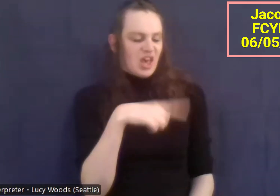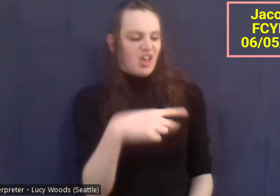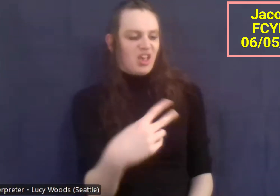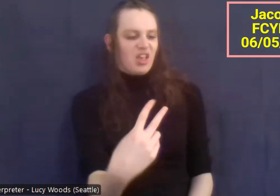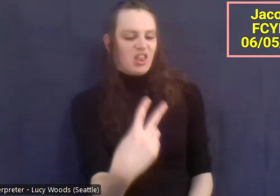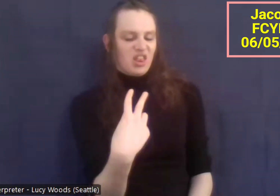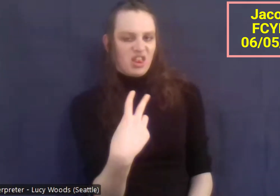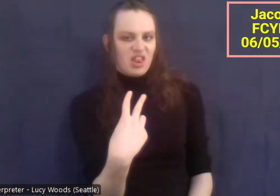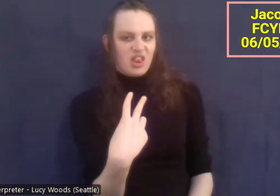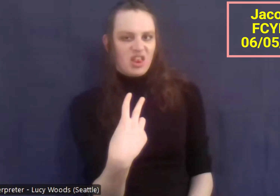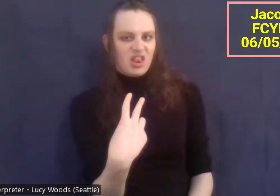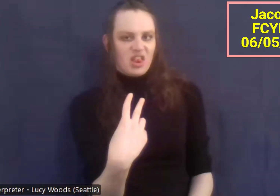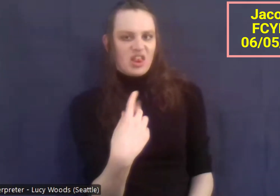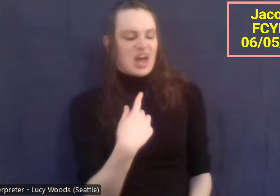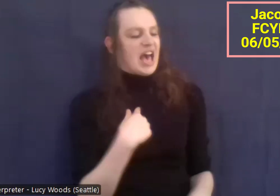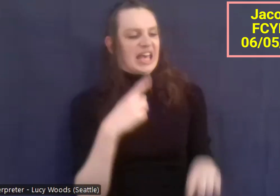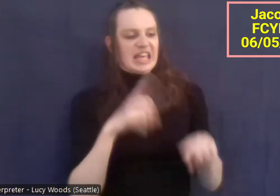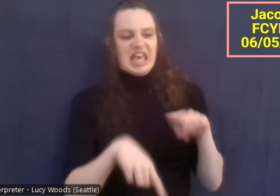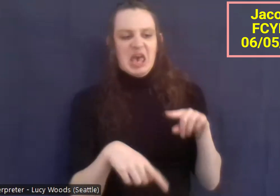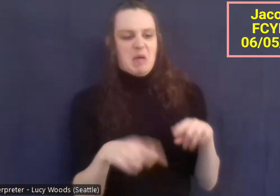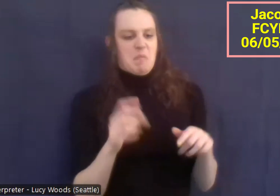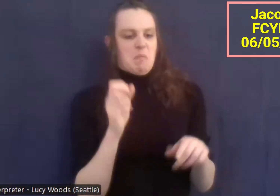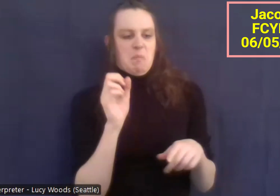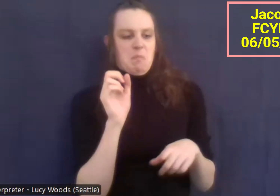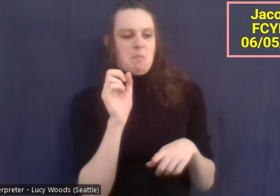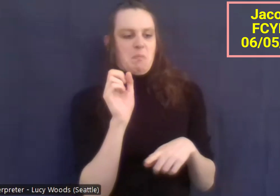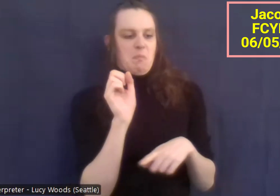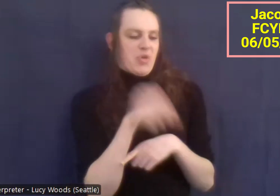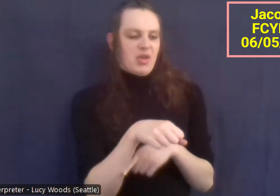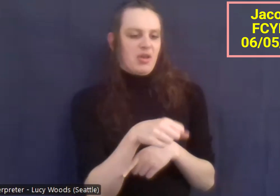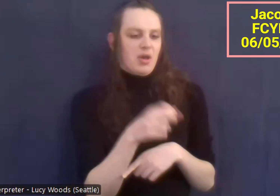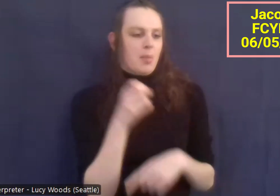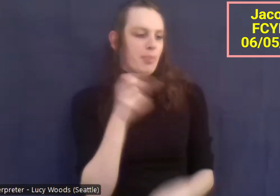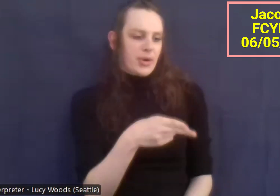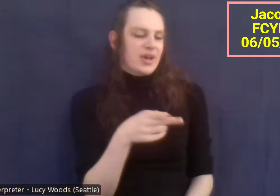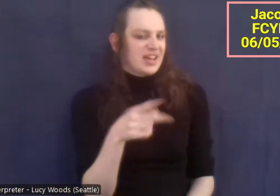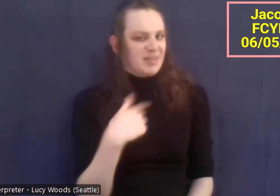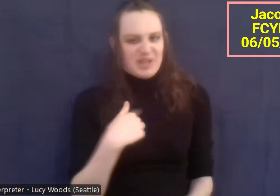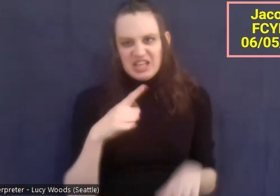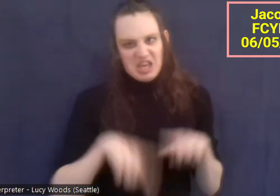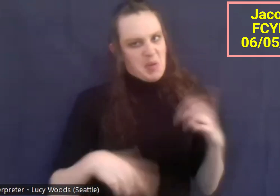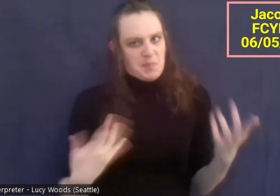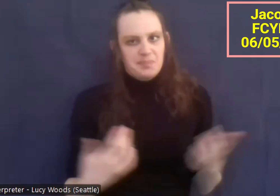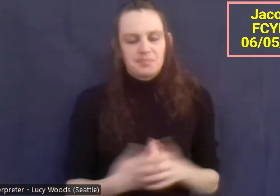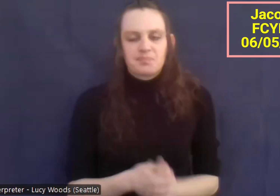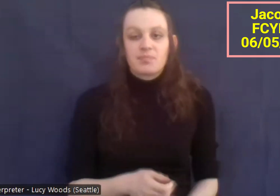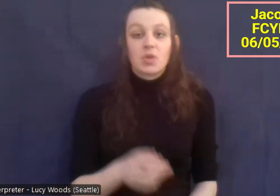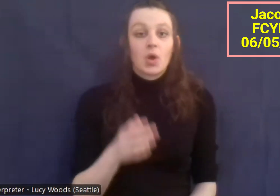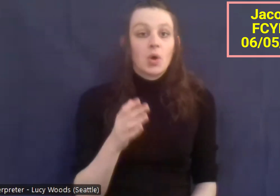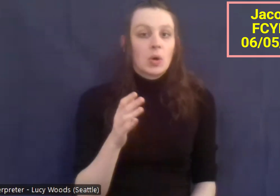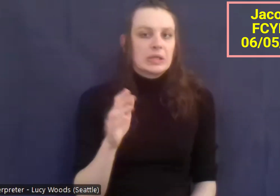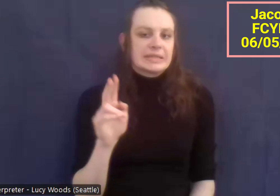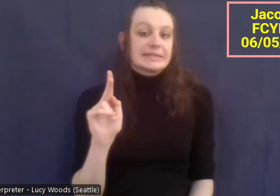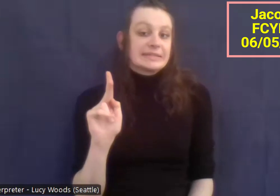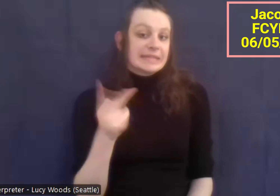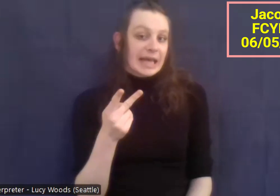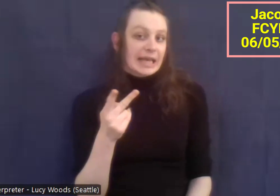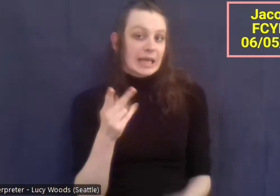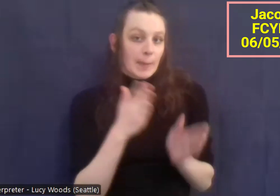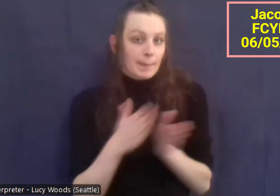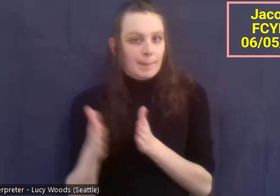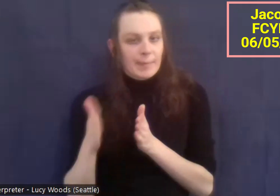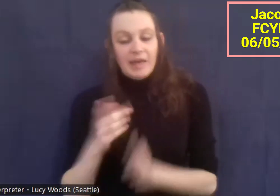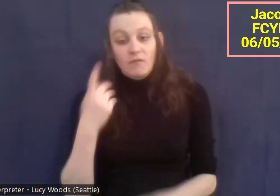wasn't going to win that argument. So plan B with plan B is always